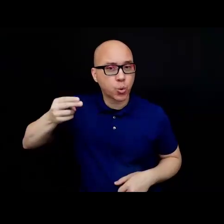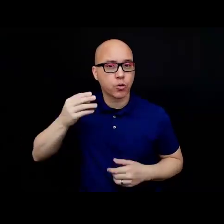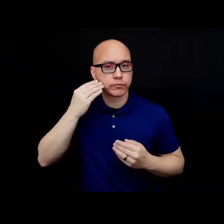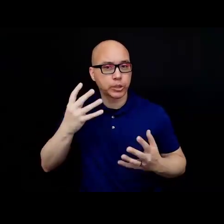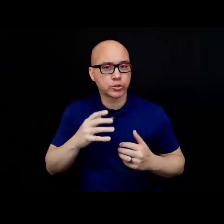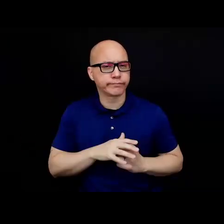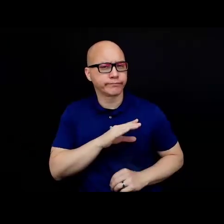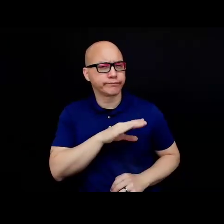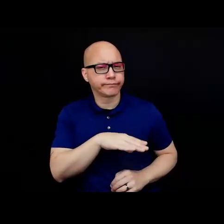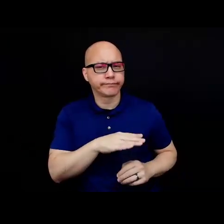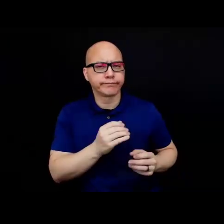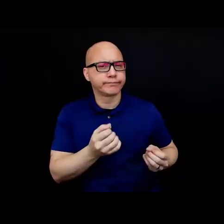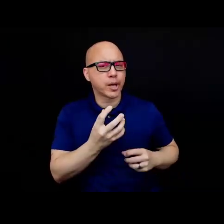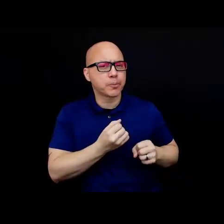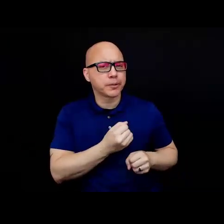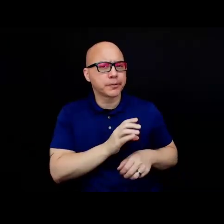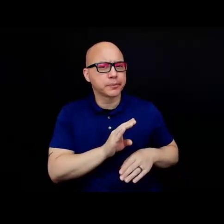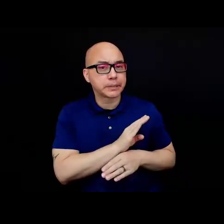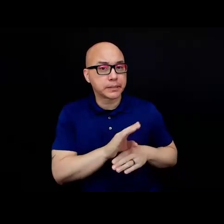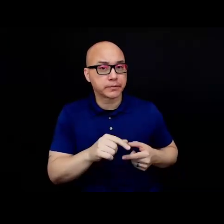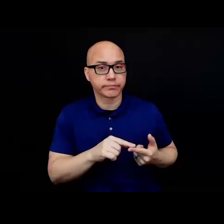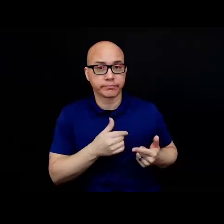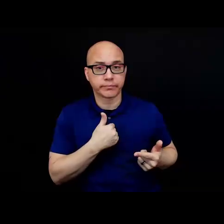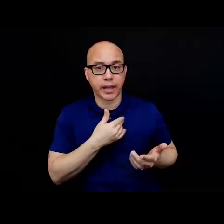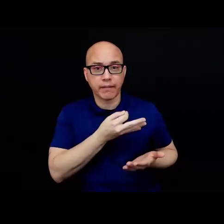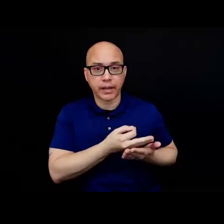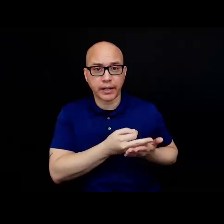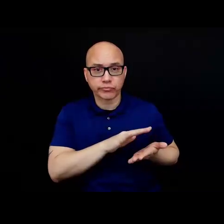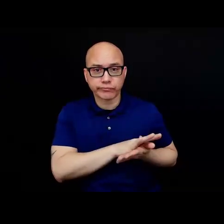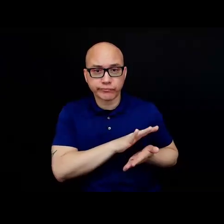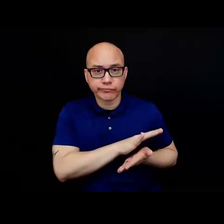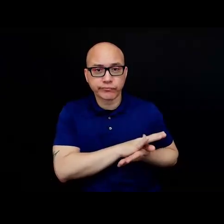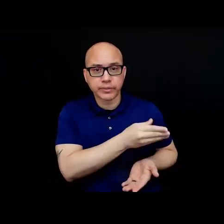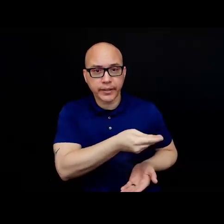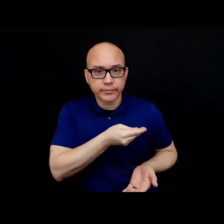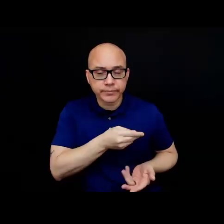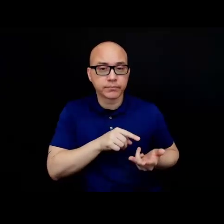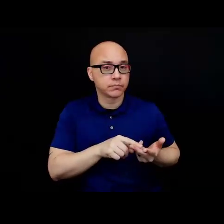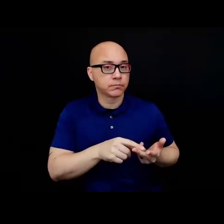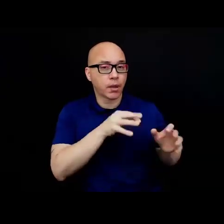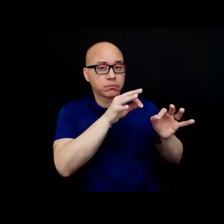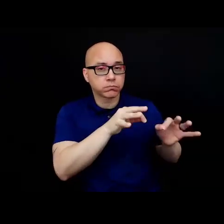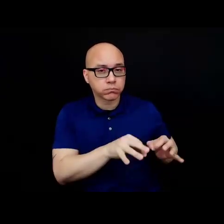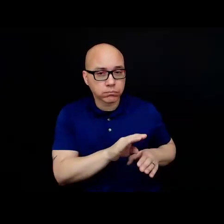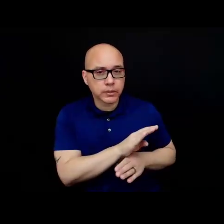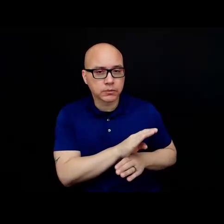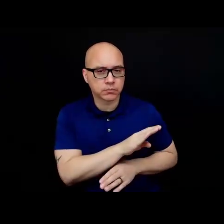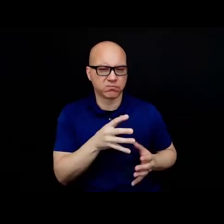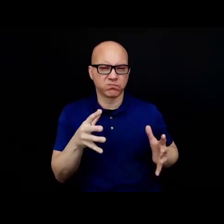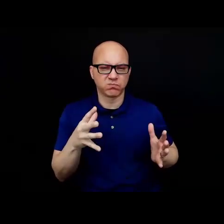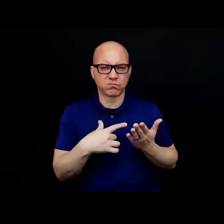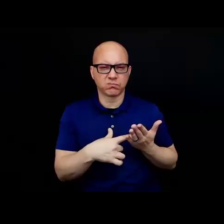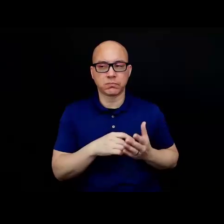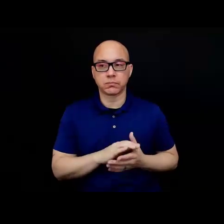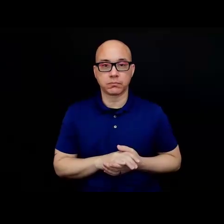business? Do you have any financial statements that we could take a look at? Tell me about the business. We already went through that. If you're a startup,